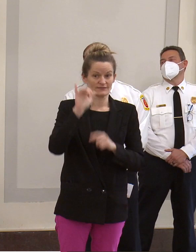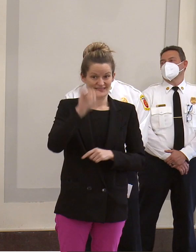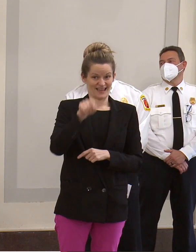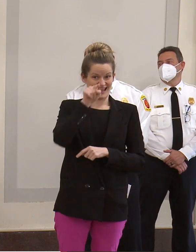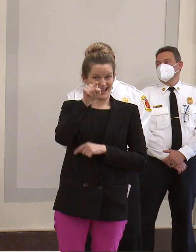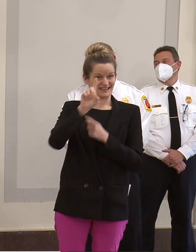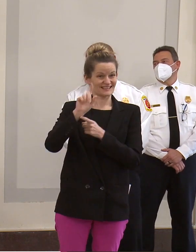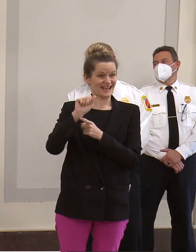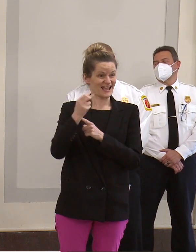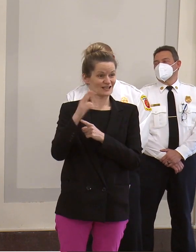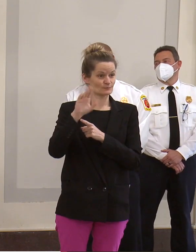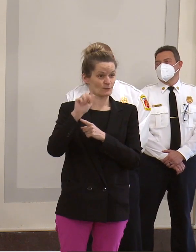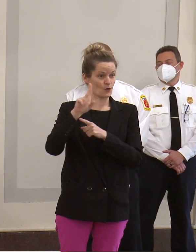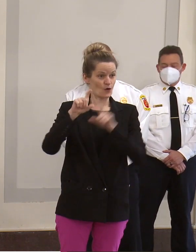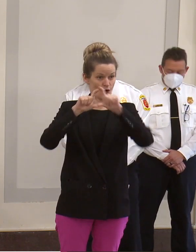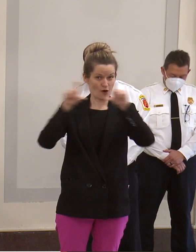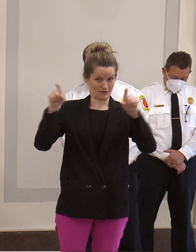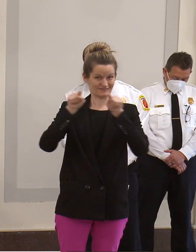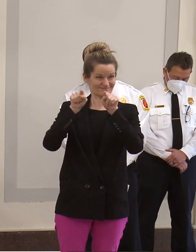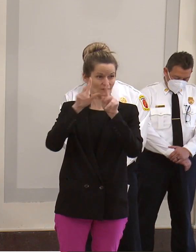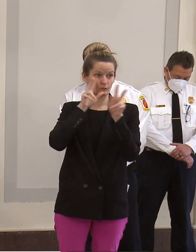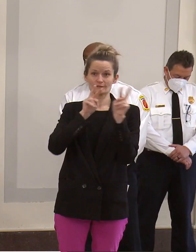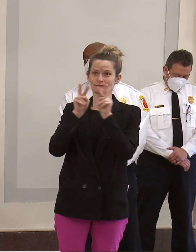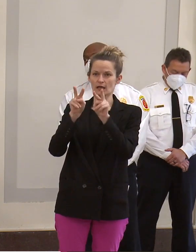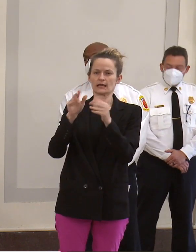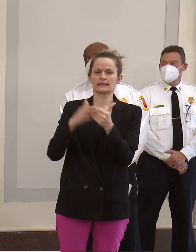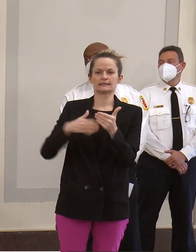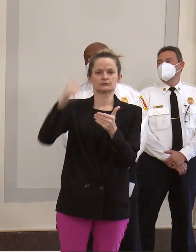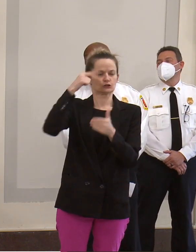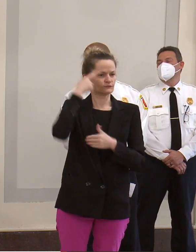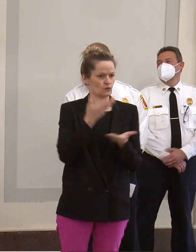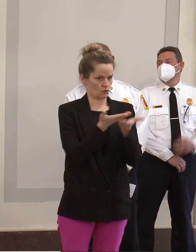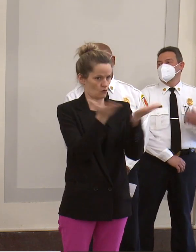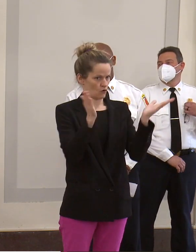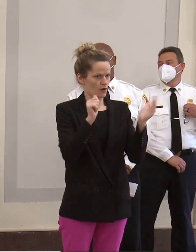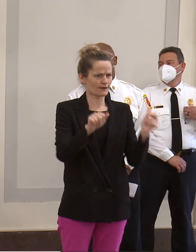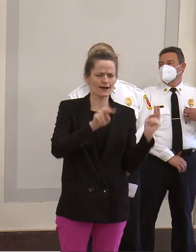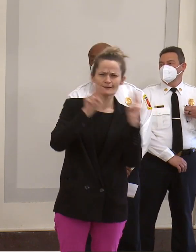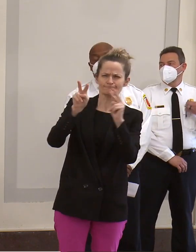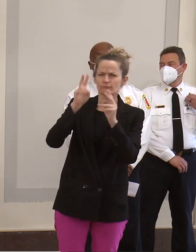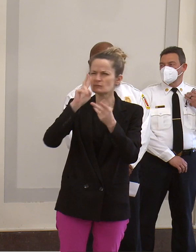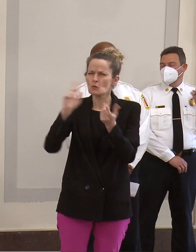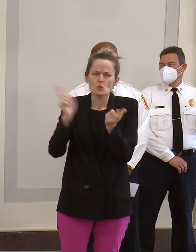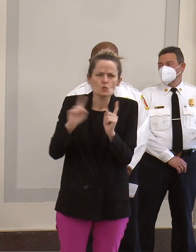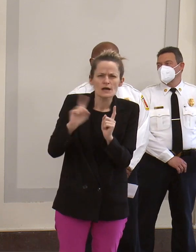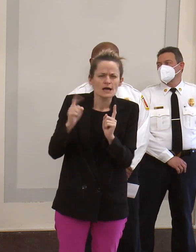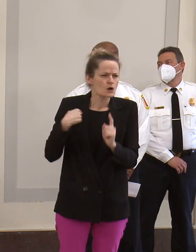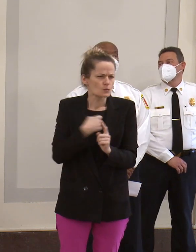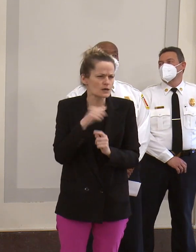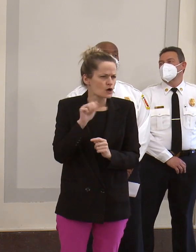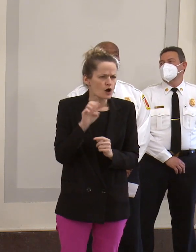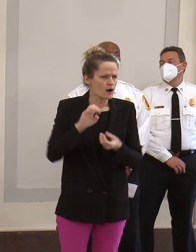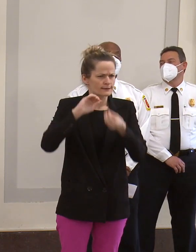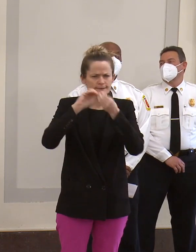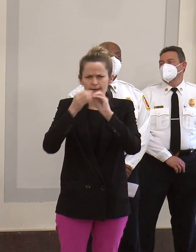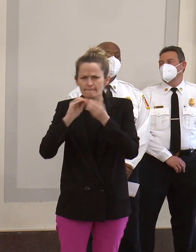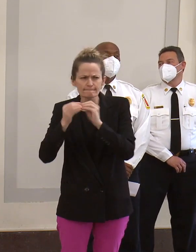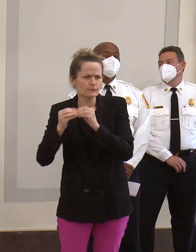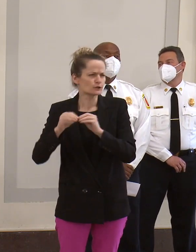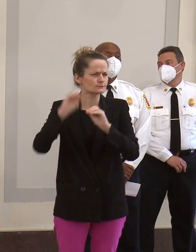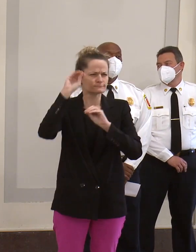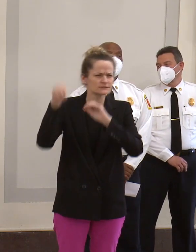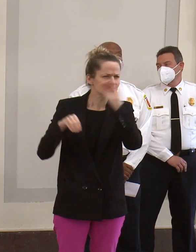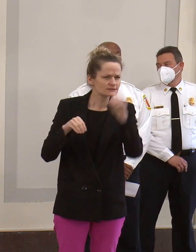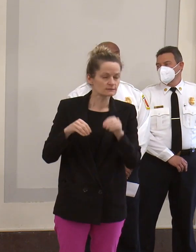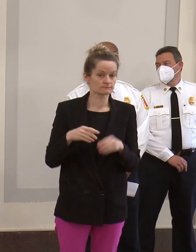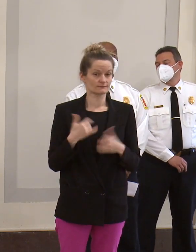for residents and the members of the public to see exactly what Dr. Jaraja, our health experts, and I use